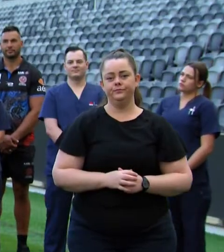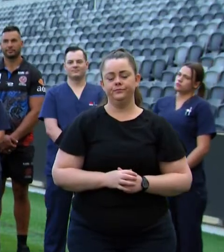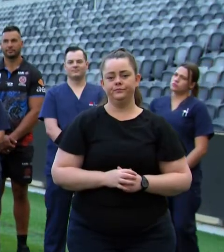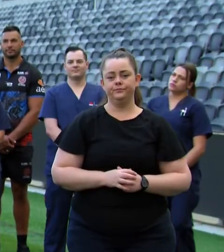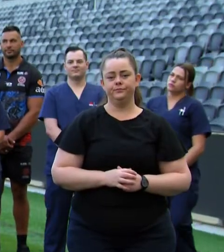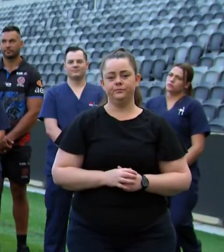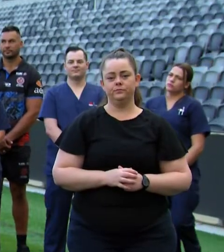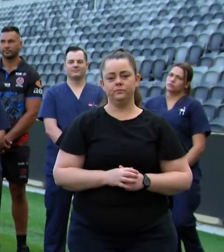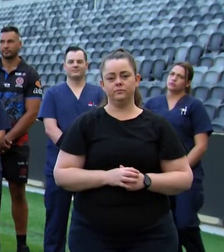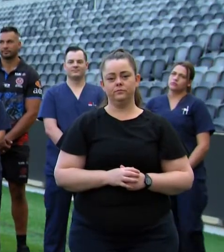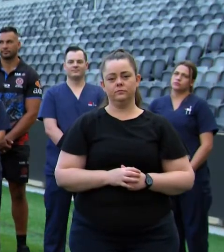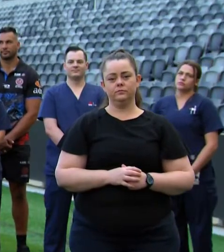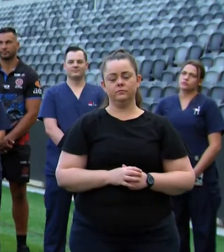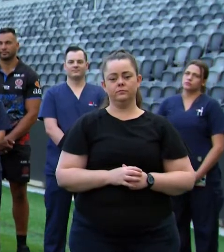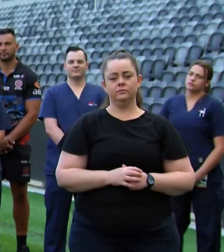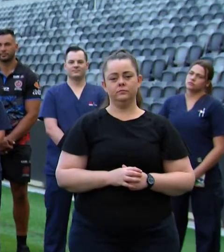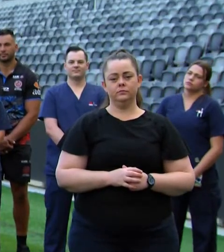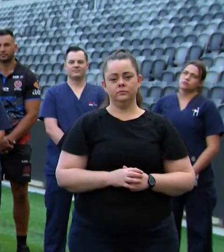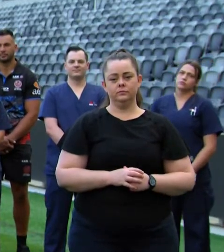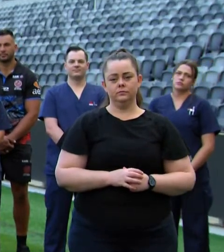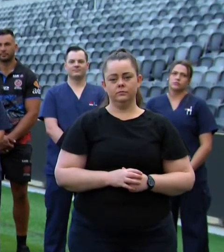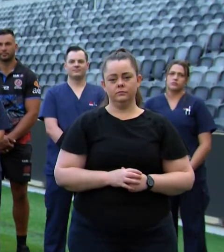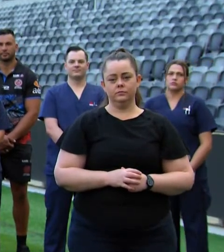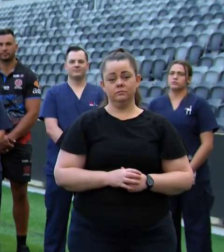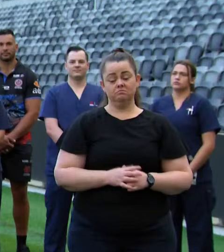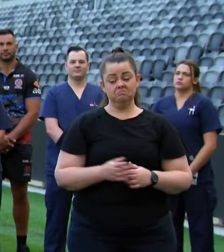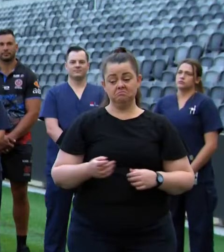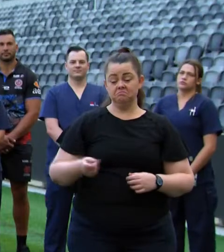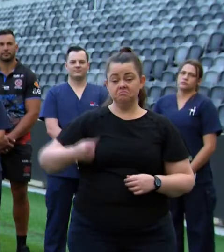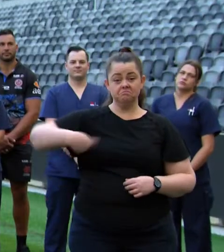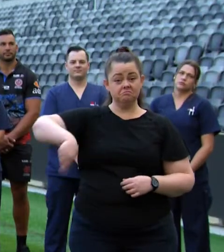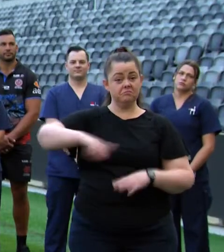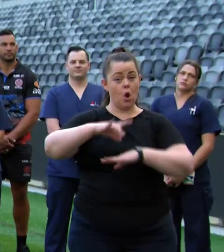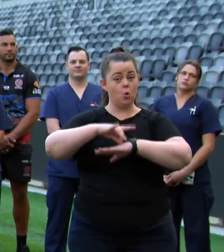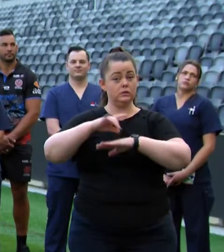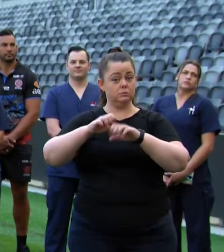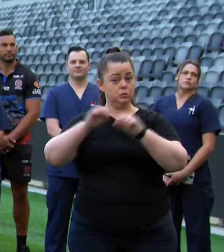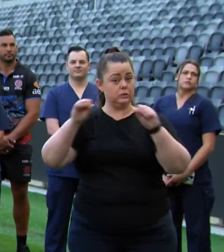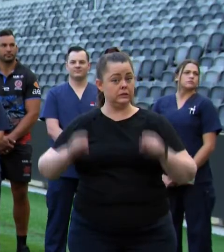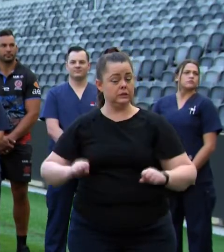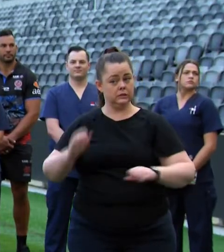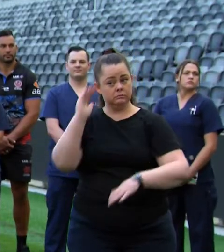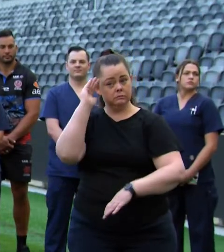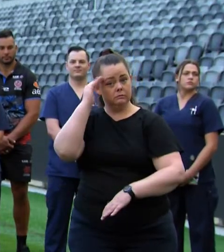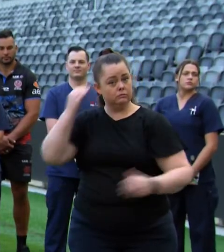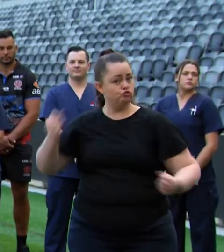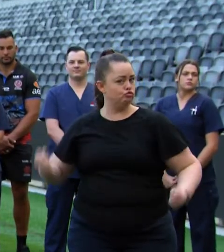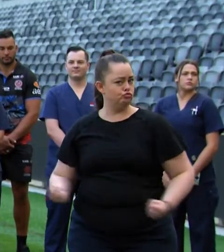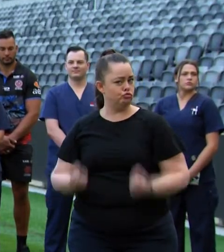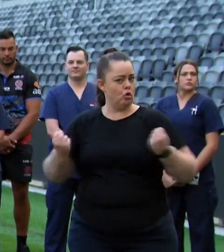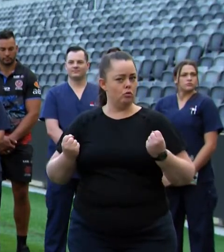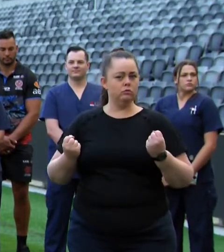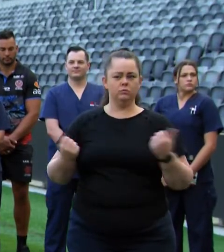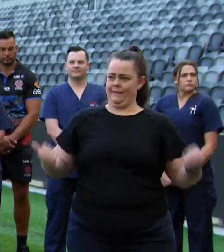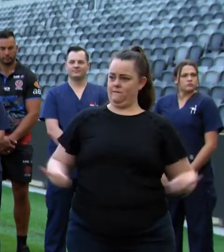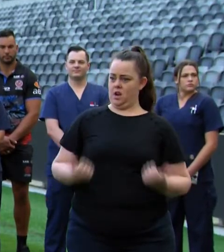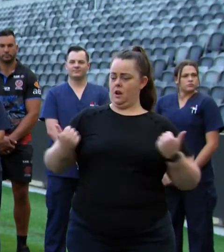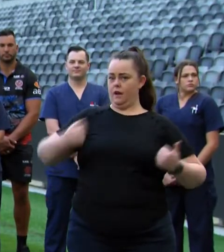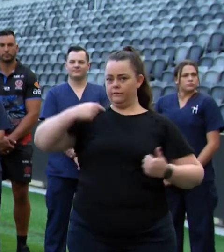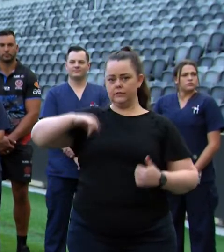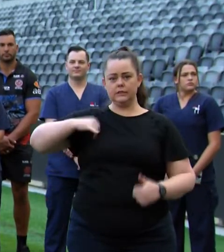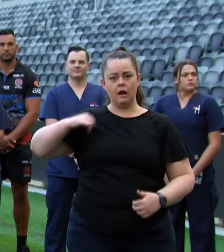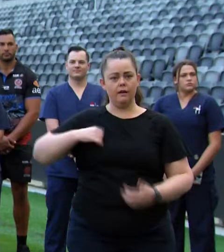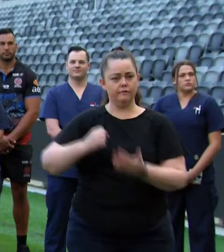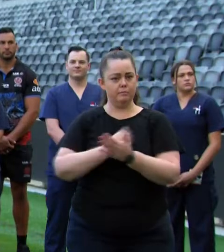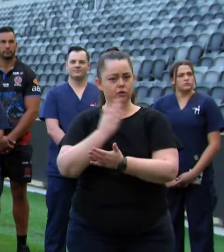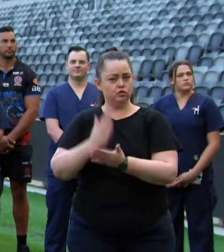up again to this pandemic. It continues to hold fast in terms of making sure that our hospitals